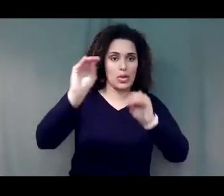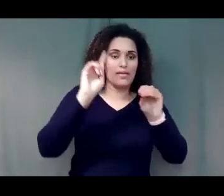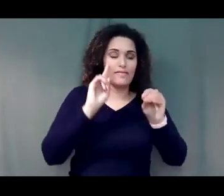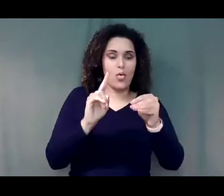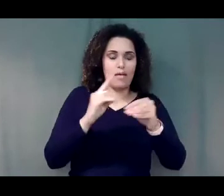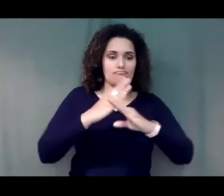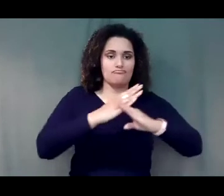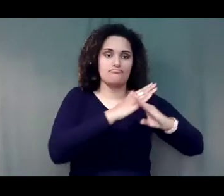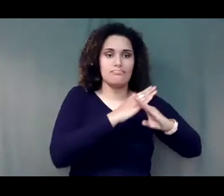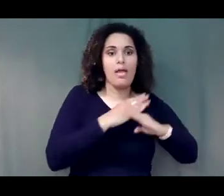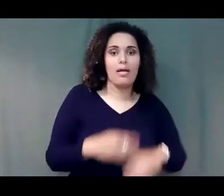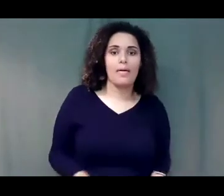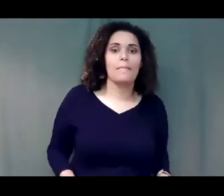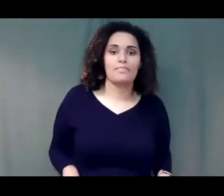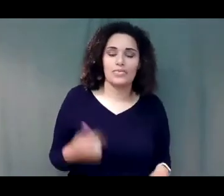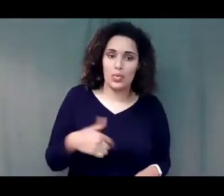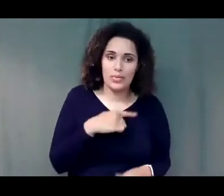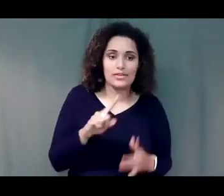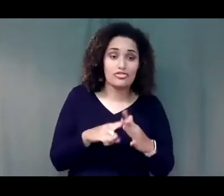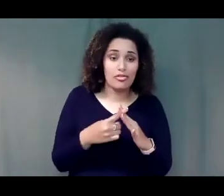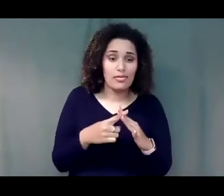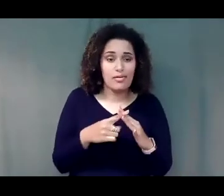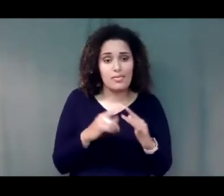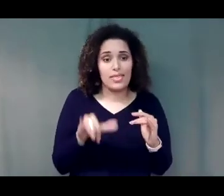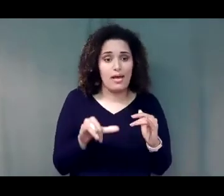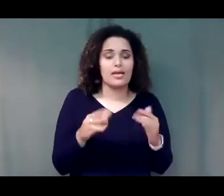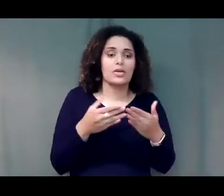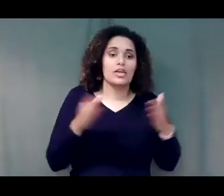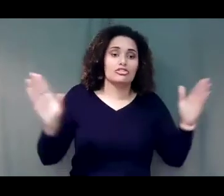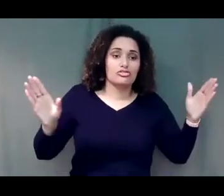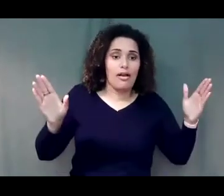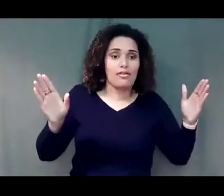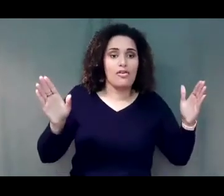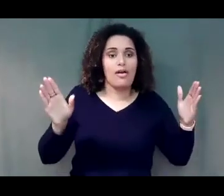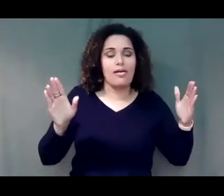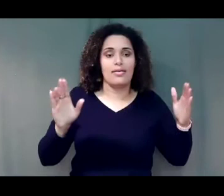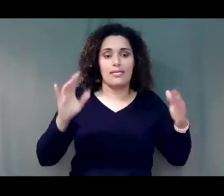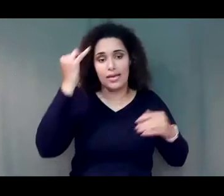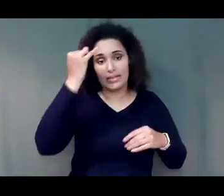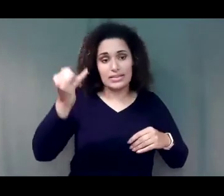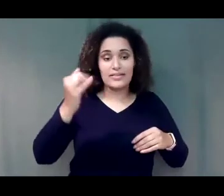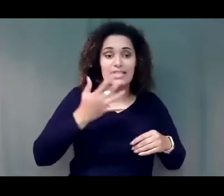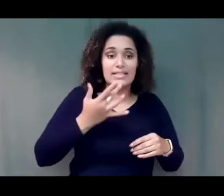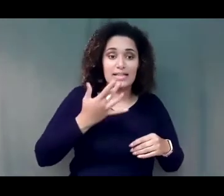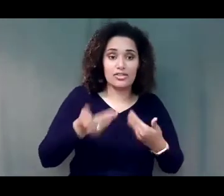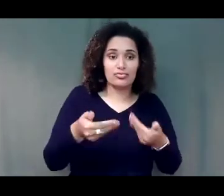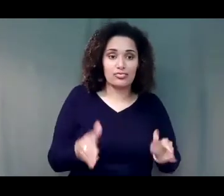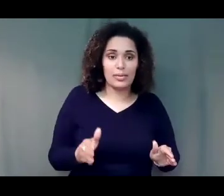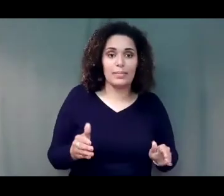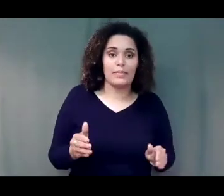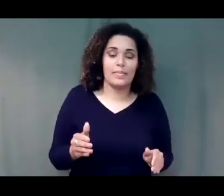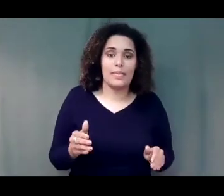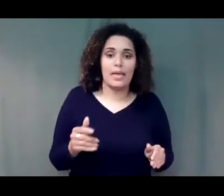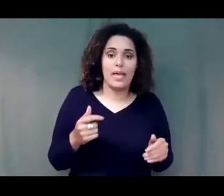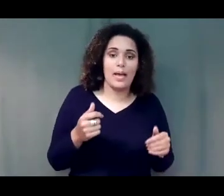that's kind of why we started on that. So the general kind of skeleton or of the tasting room is that it's post